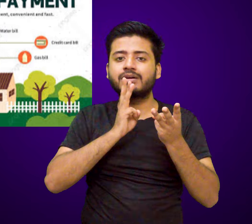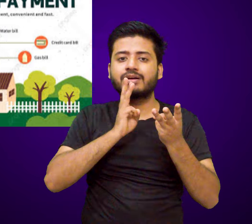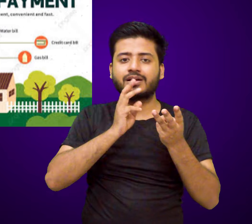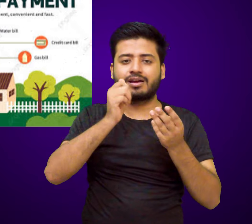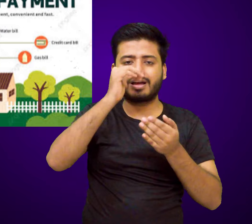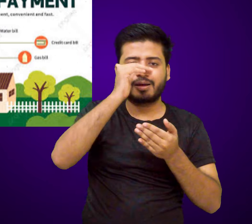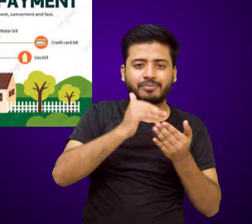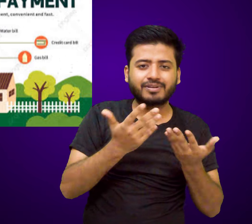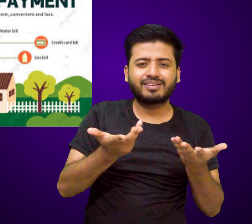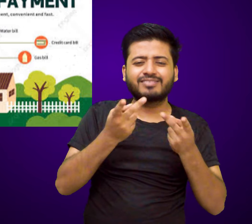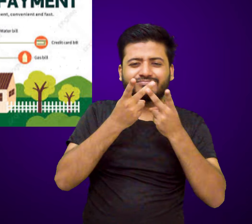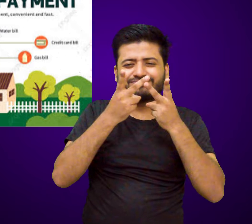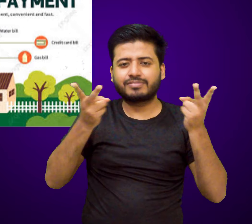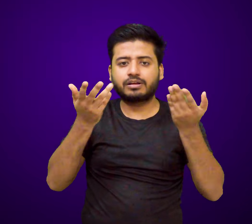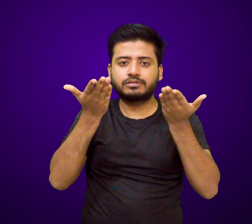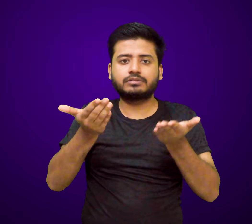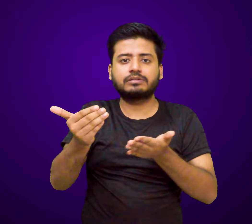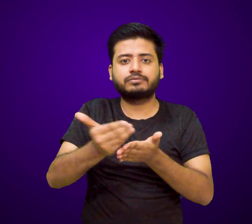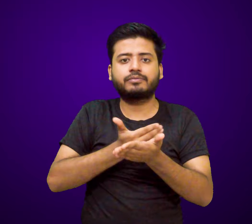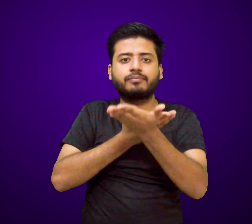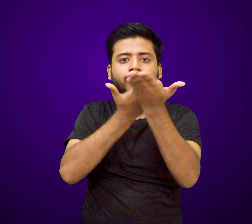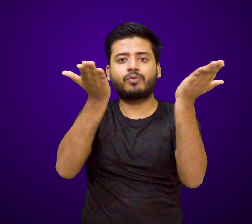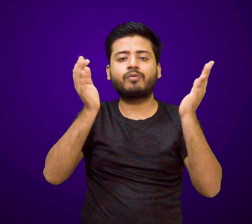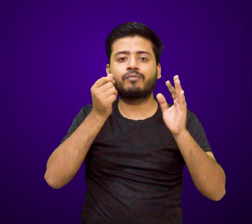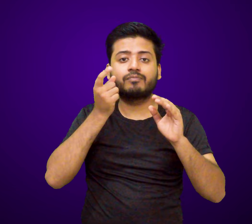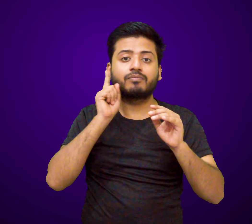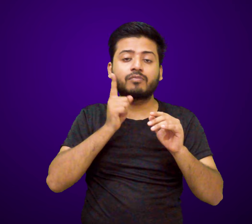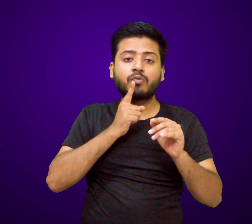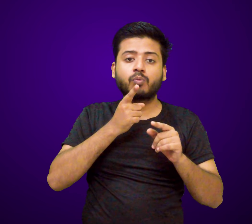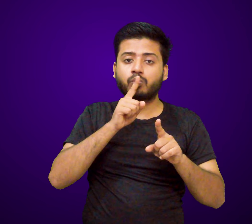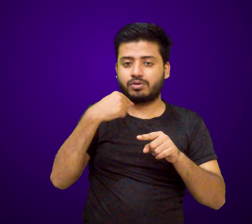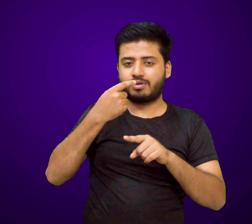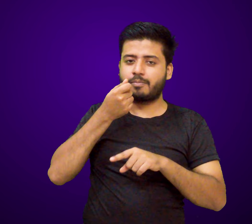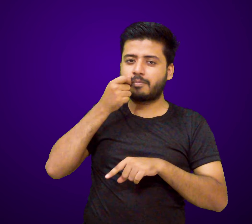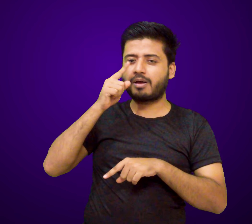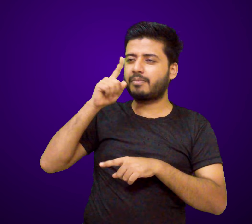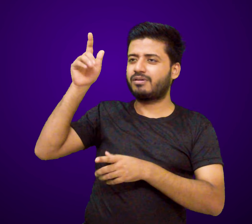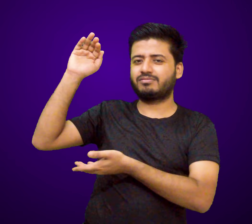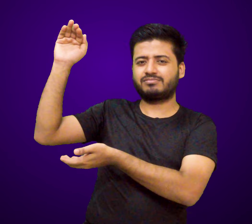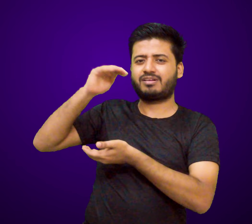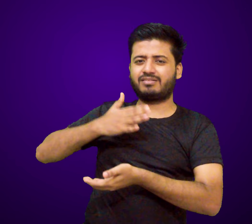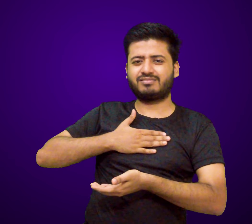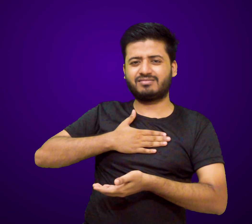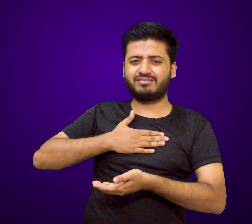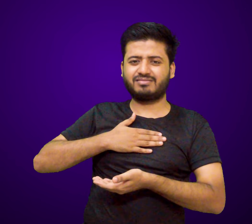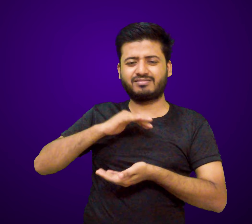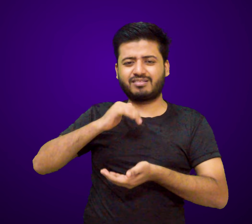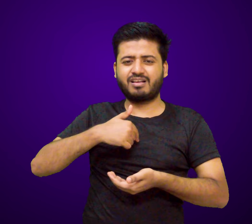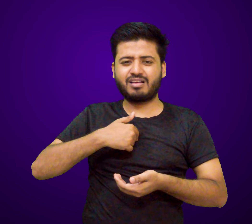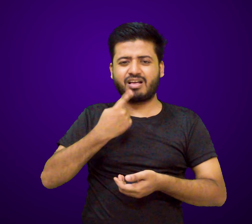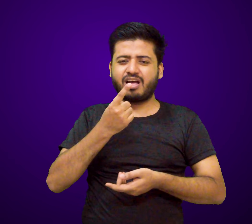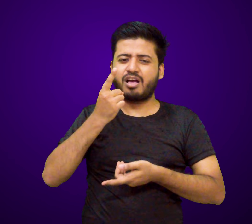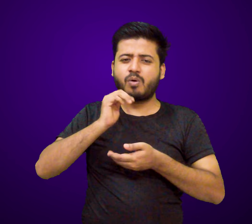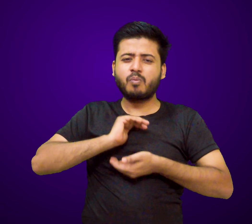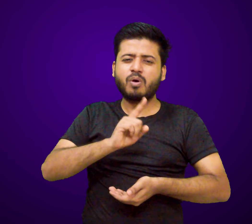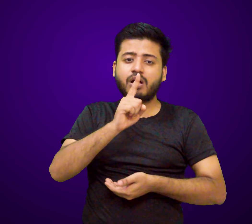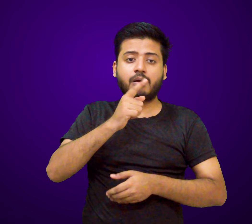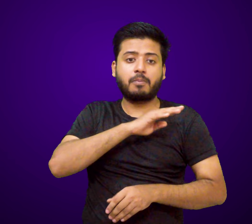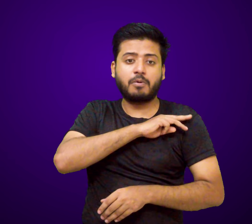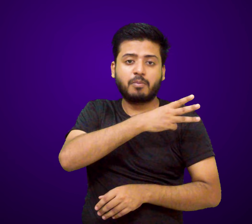it. Introduction. State the purpose of the letter. To apply for or appeal the denial of disability benefits. Mention